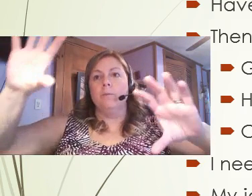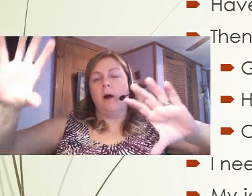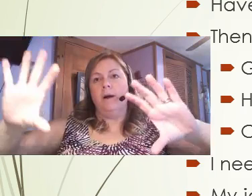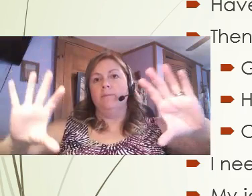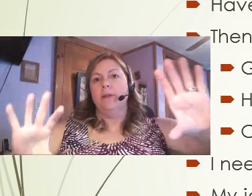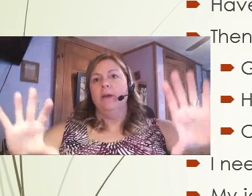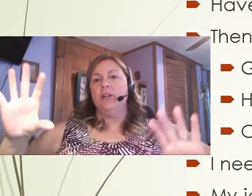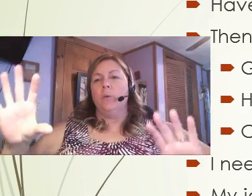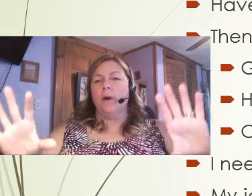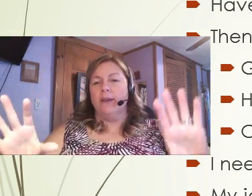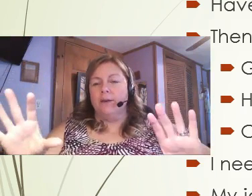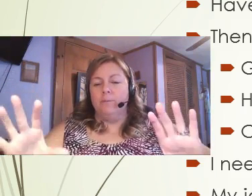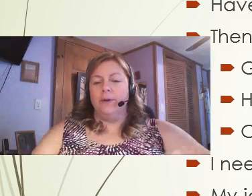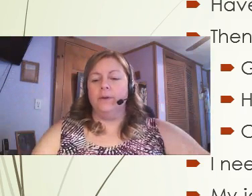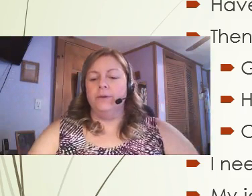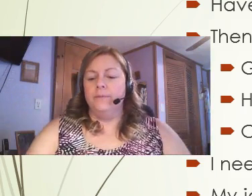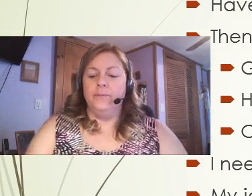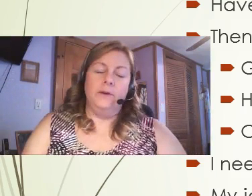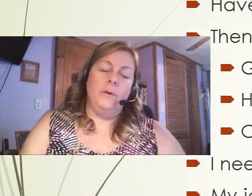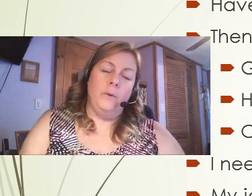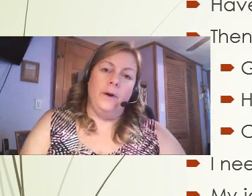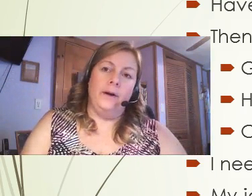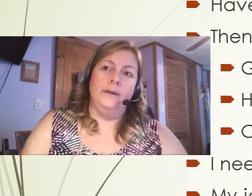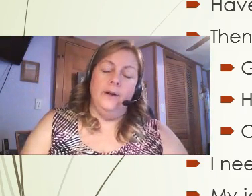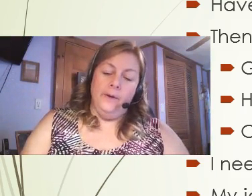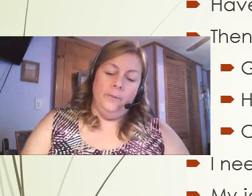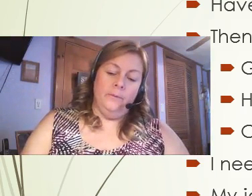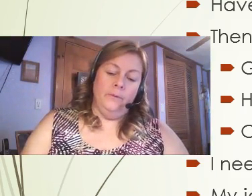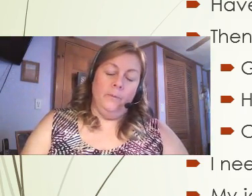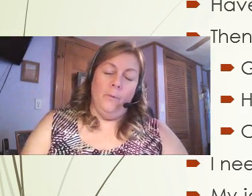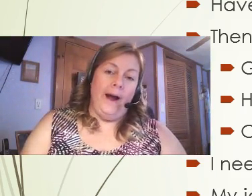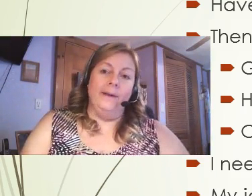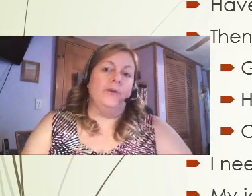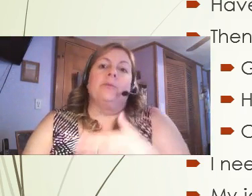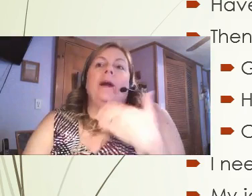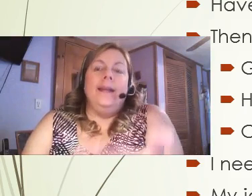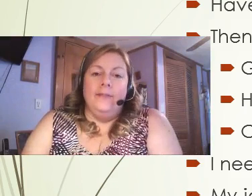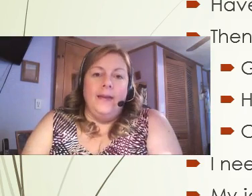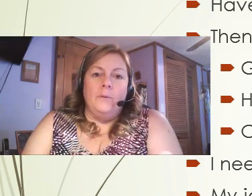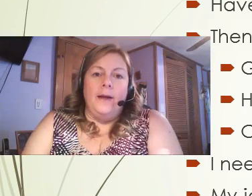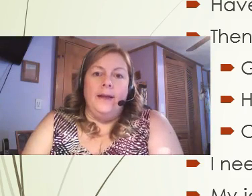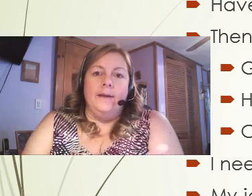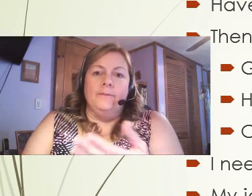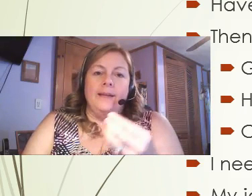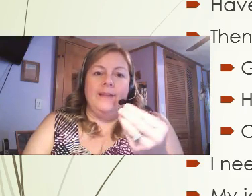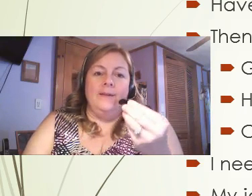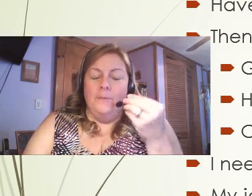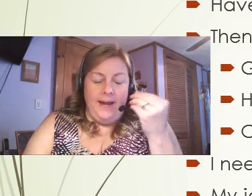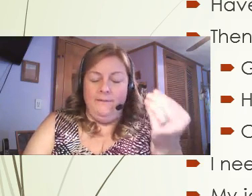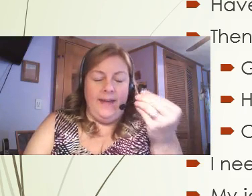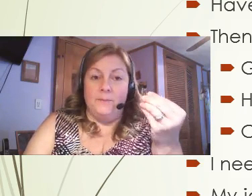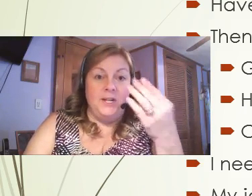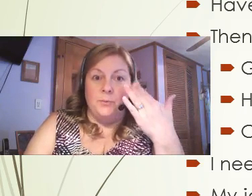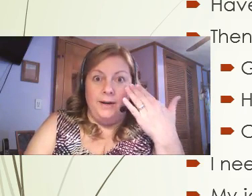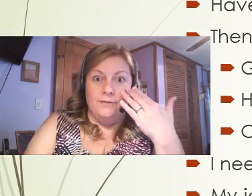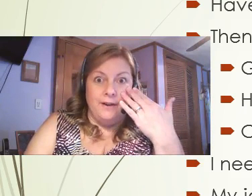them, you know, where they could build or why I'm grading it that way. Have